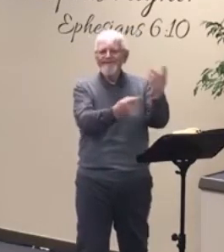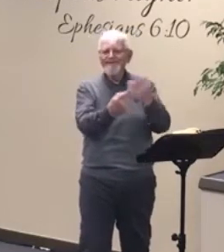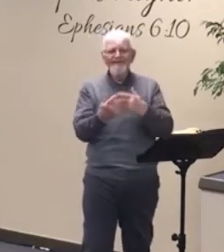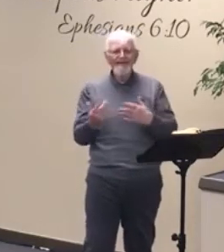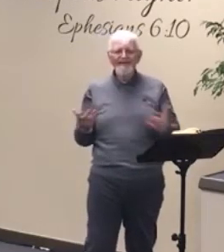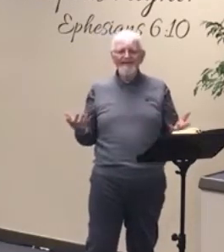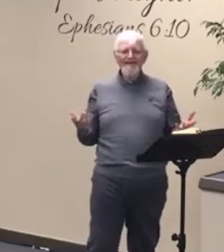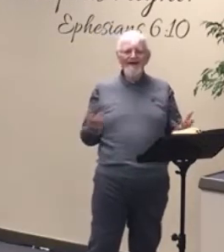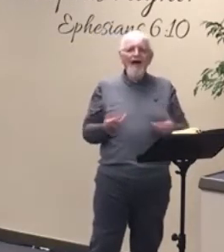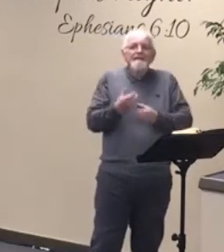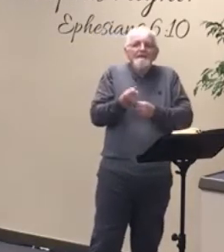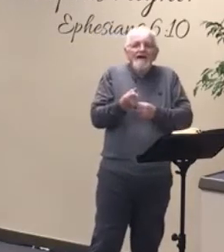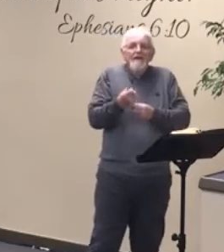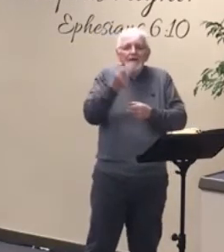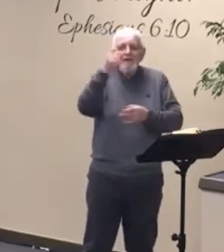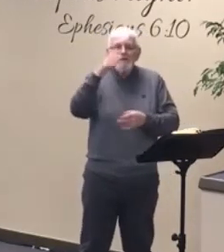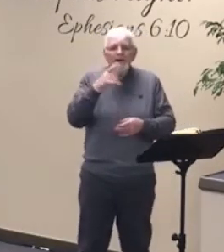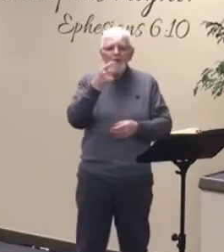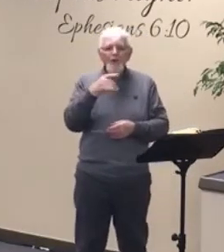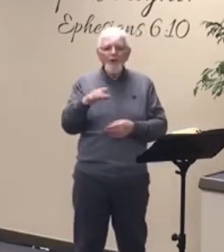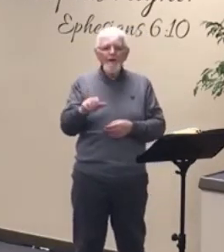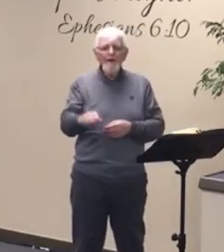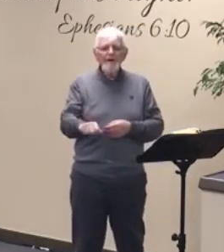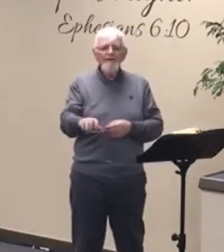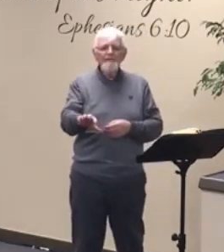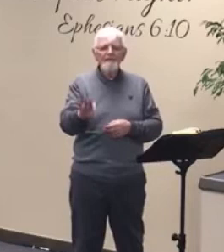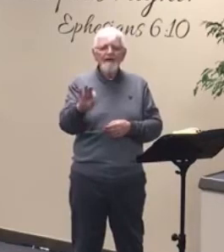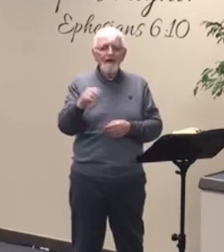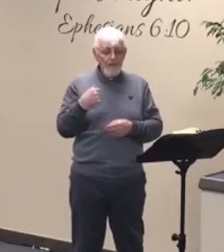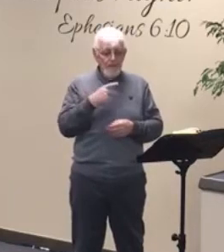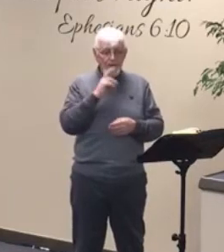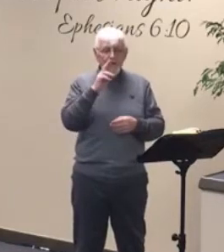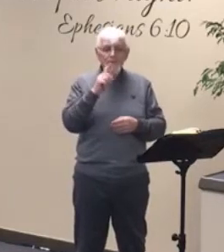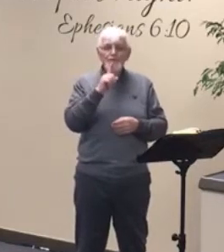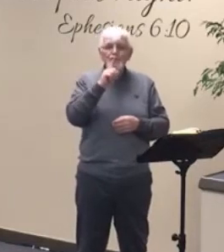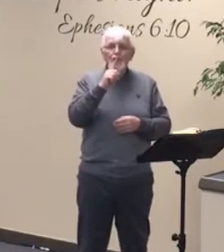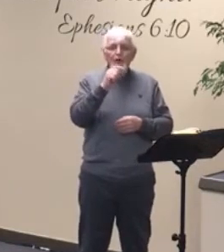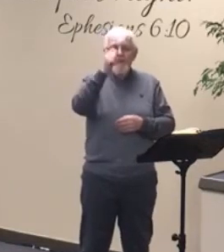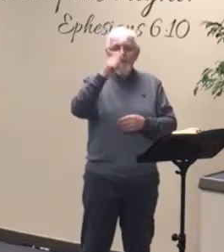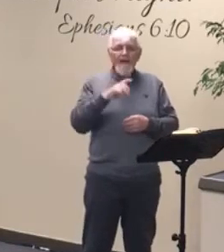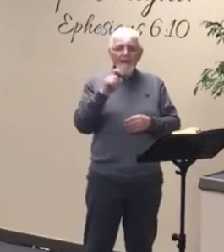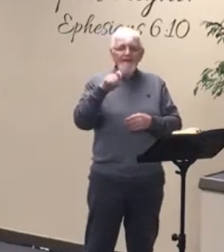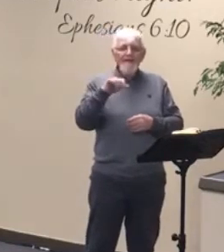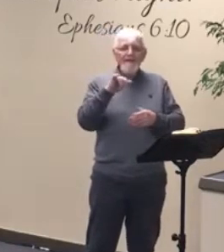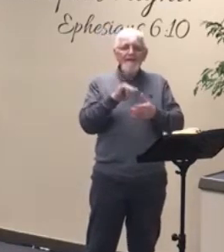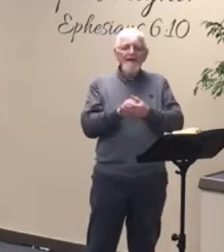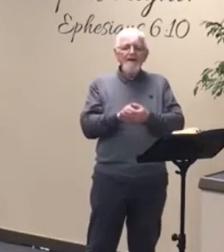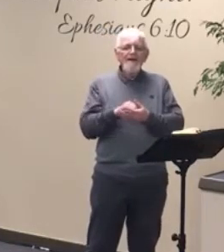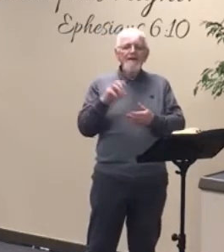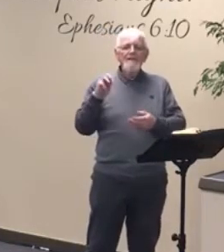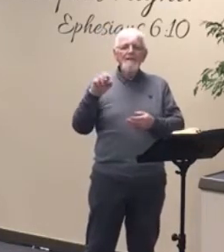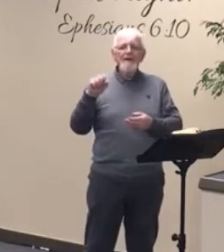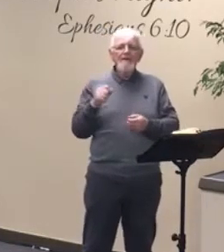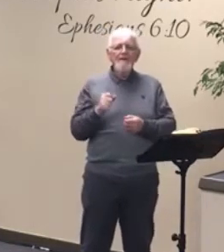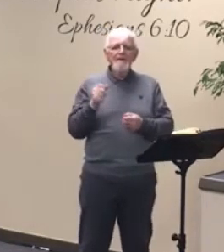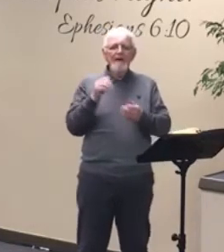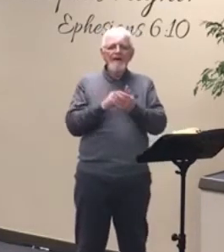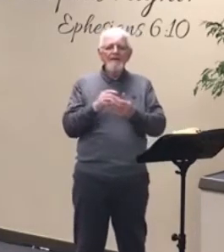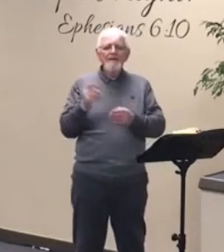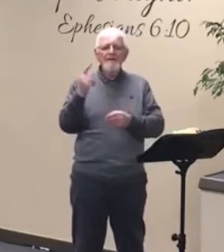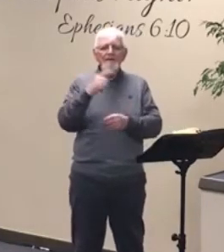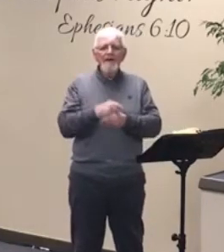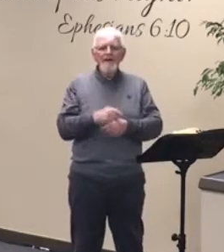Because a faithful man, who can find? We are true men. We needed that message today. That was great.